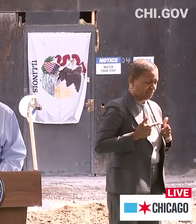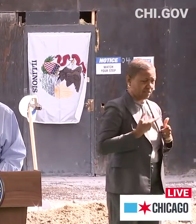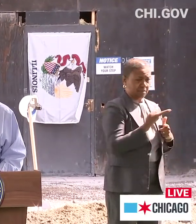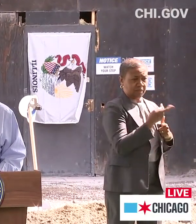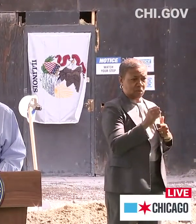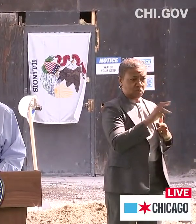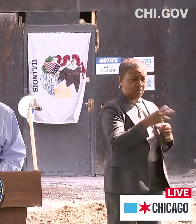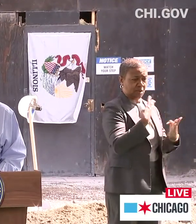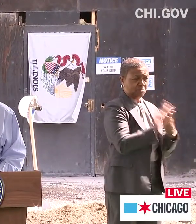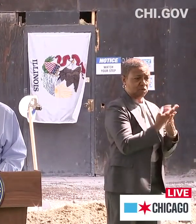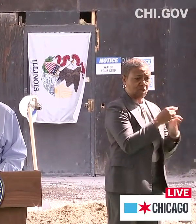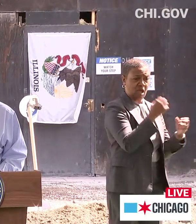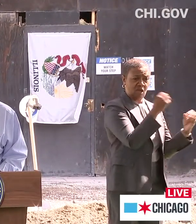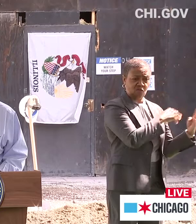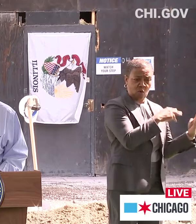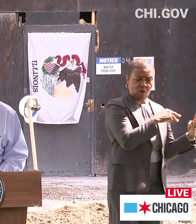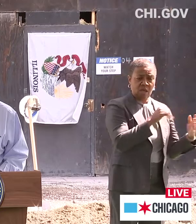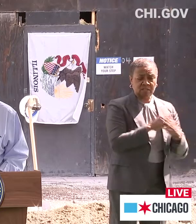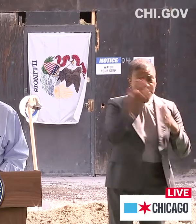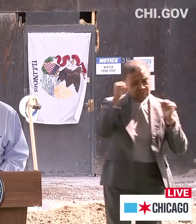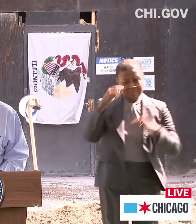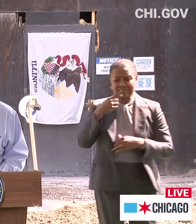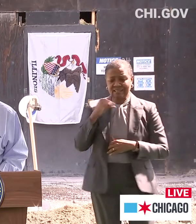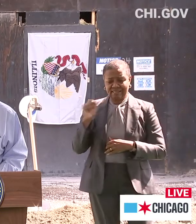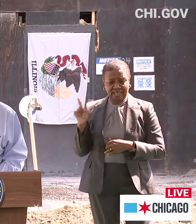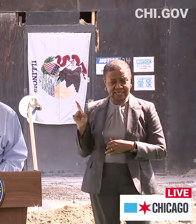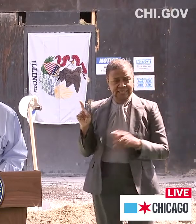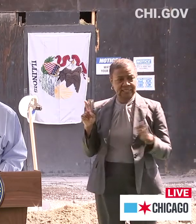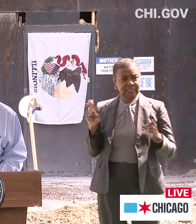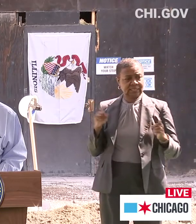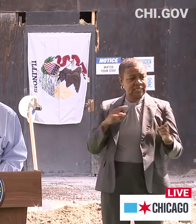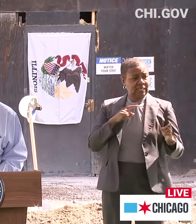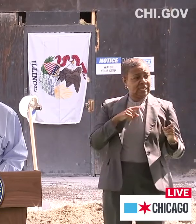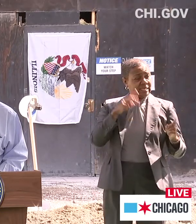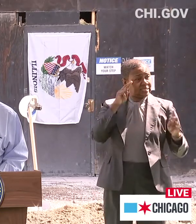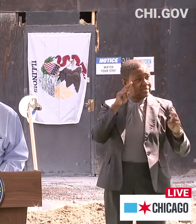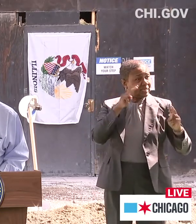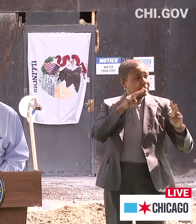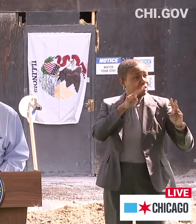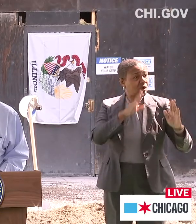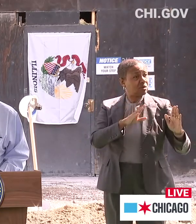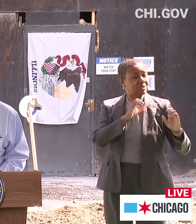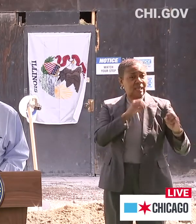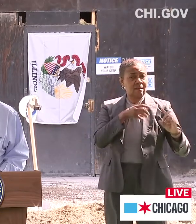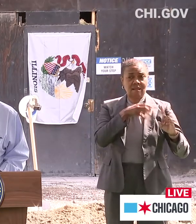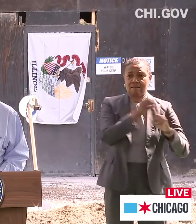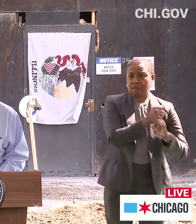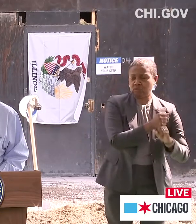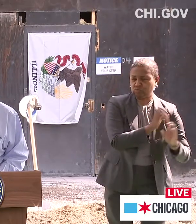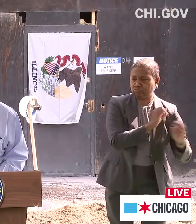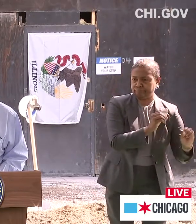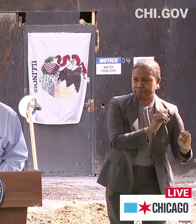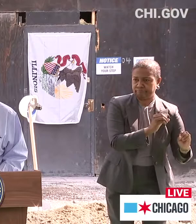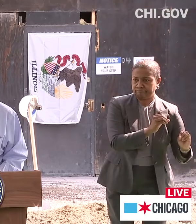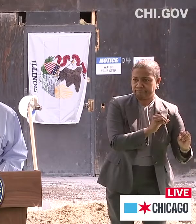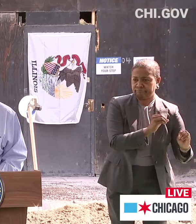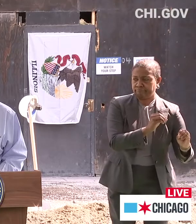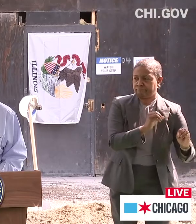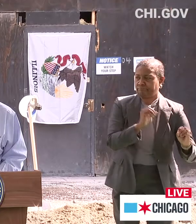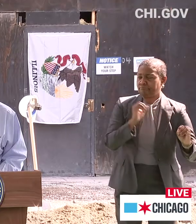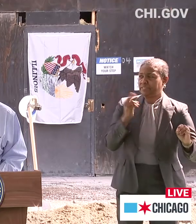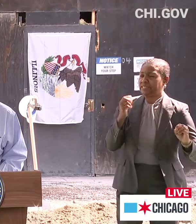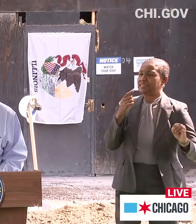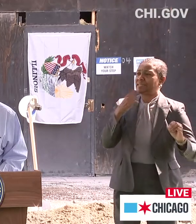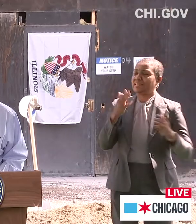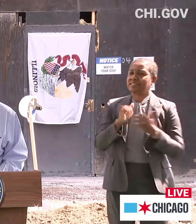war. And this president said that none of his heroes got captured. I've heard him say things about Gold